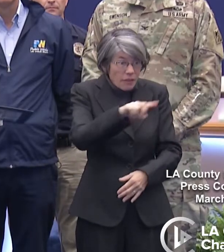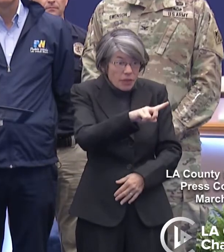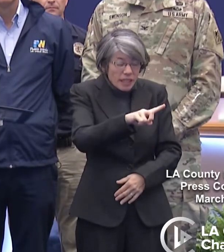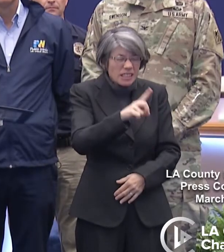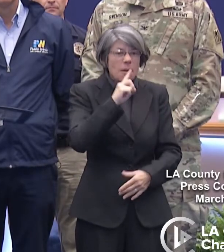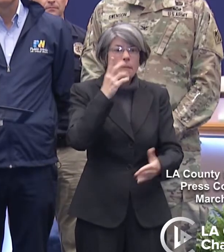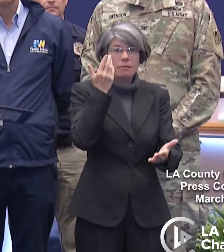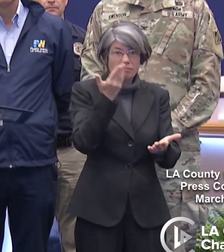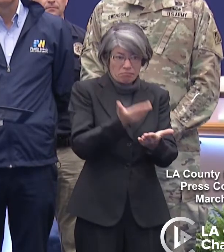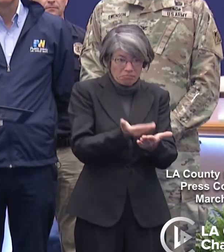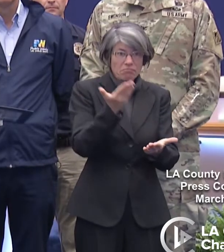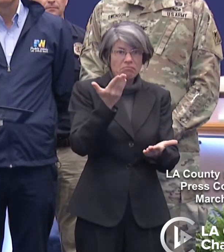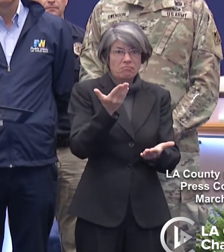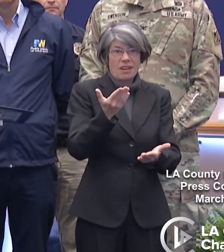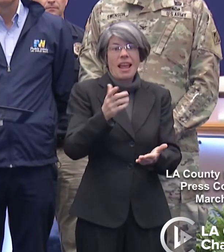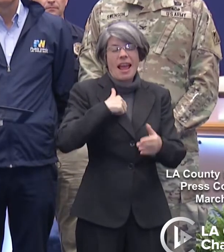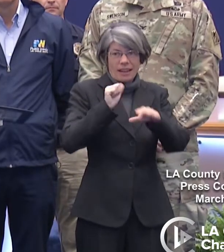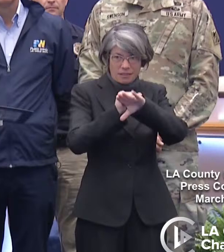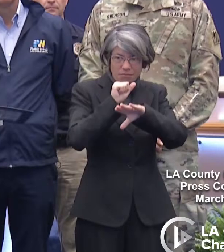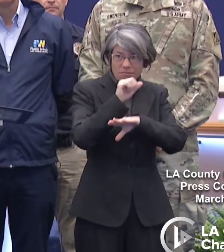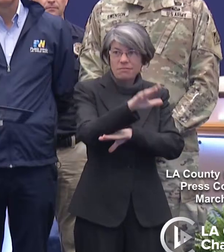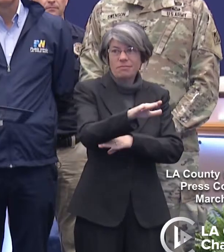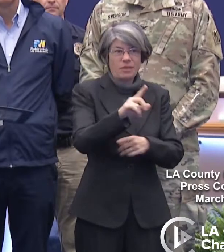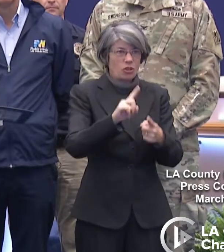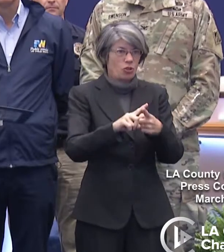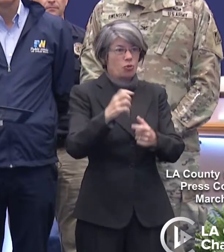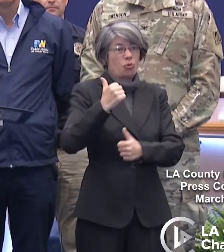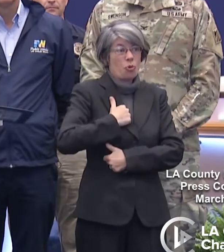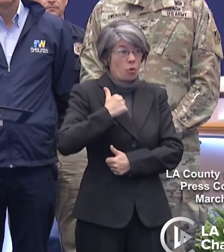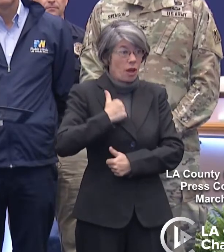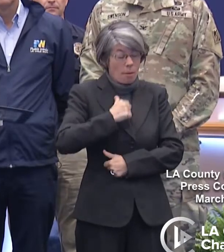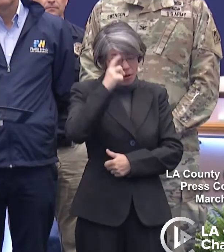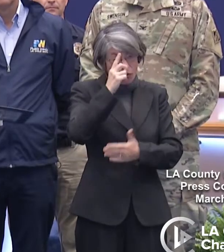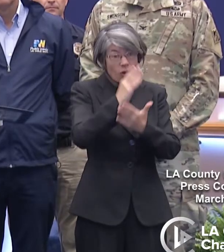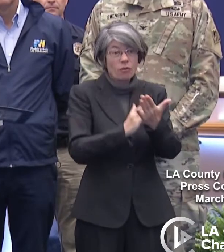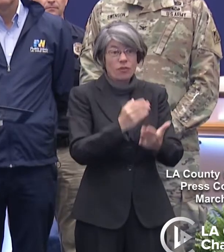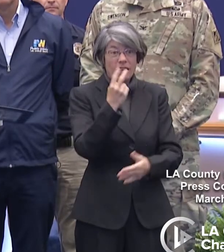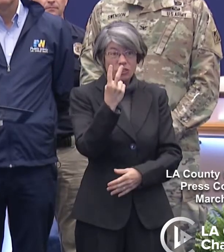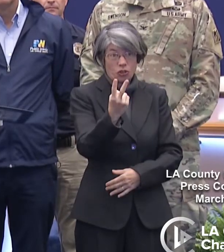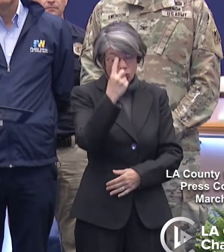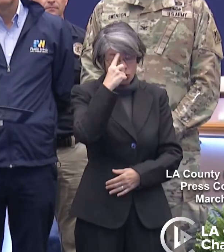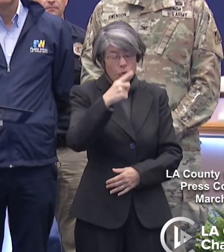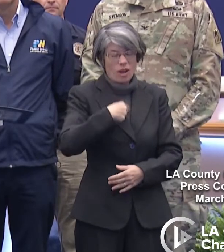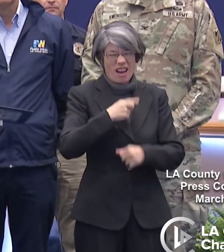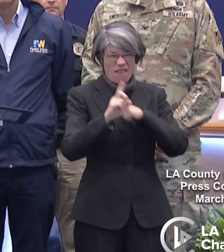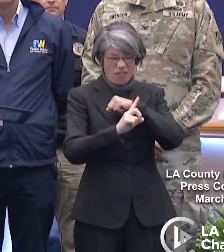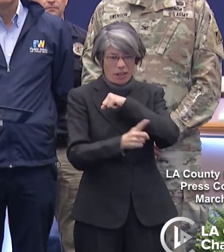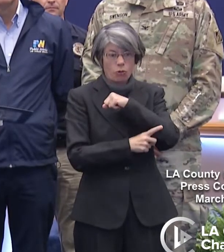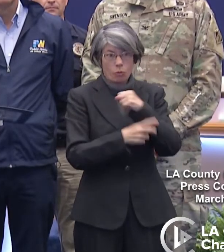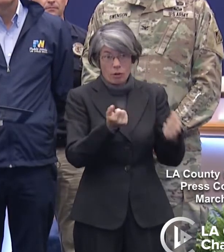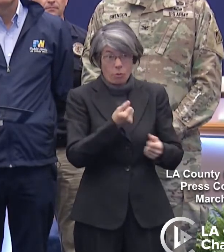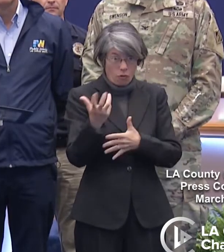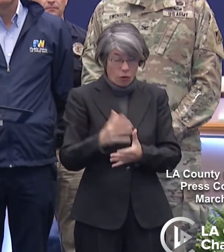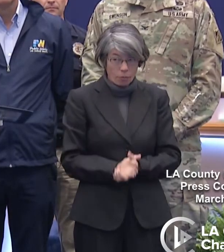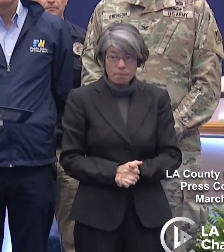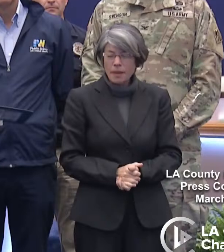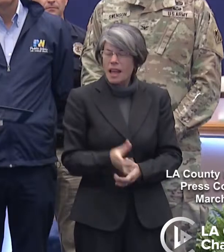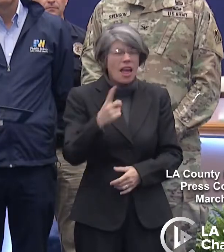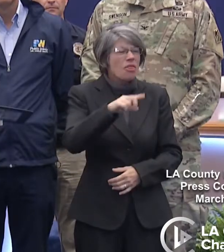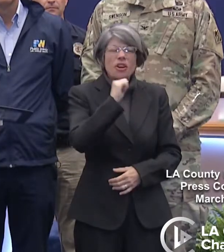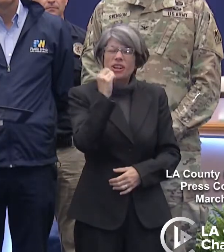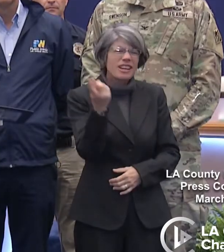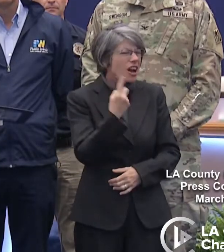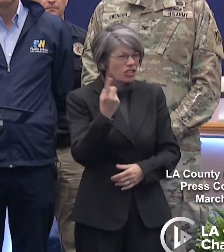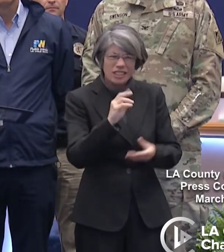have been validated and submitted to the Army Corps for Phase 2 of debris removal. These aren't just